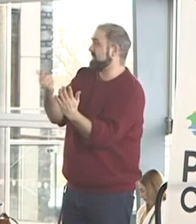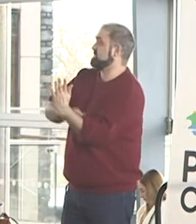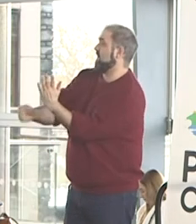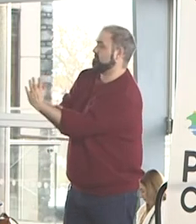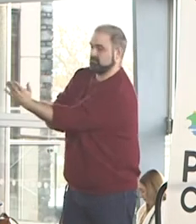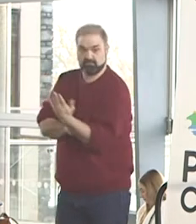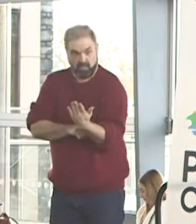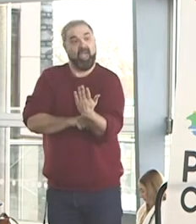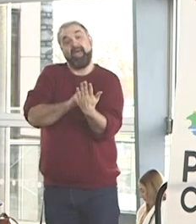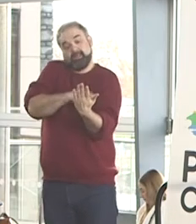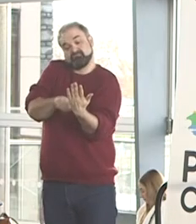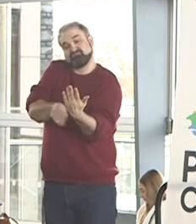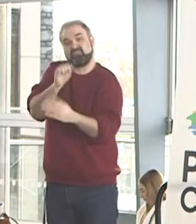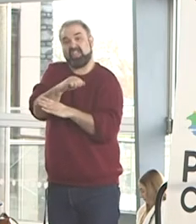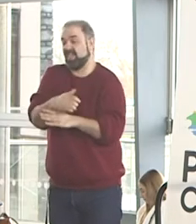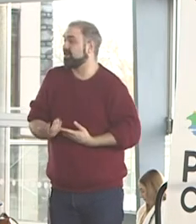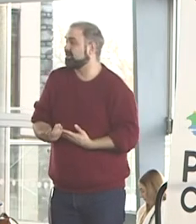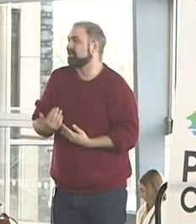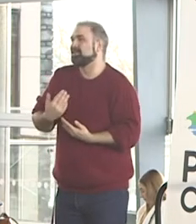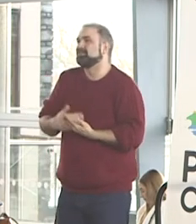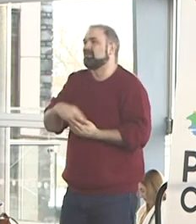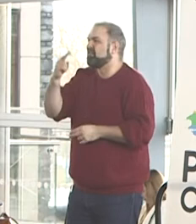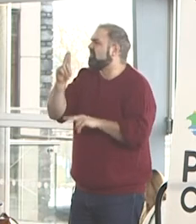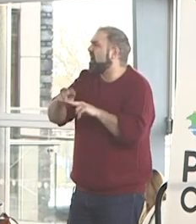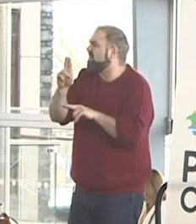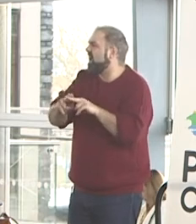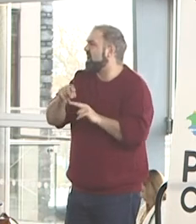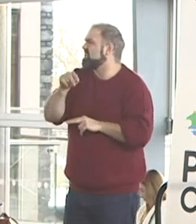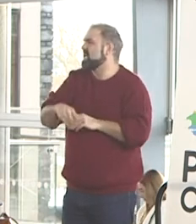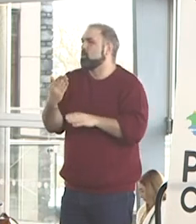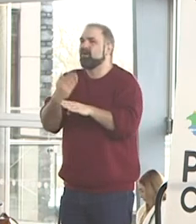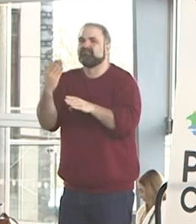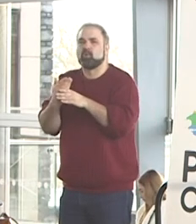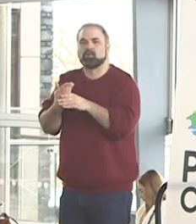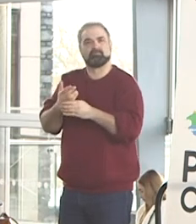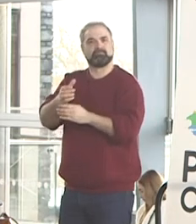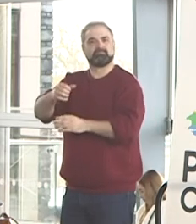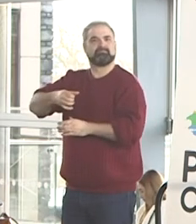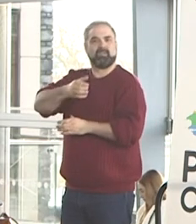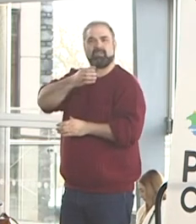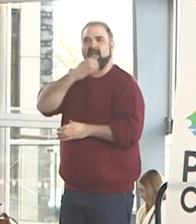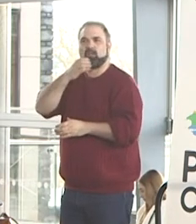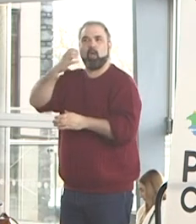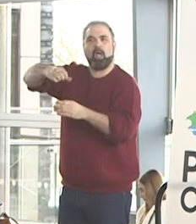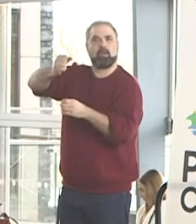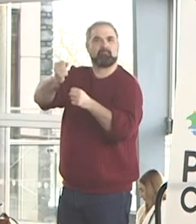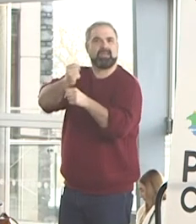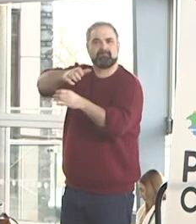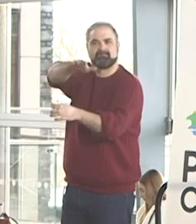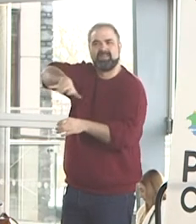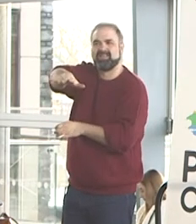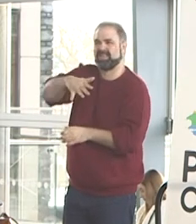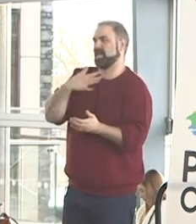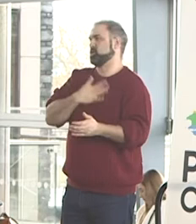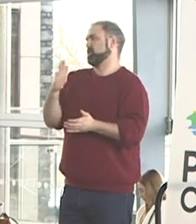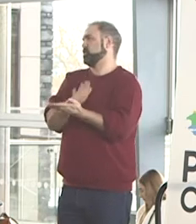My late father worked for a brewery and liked to drink, is the polite way of putting it. So he wasn't